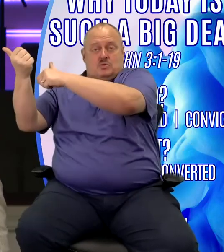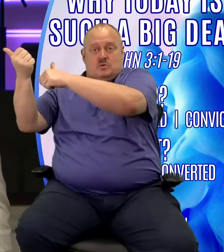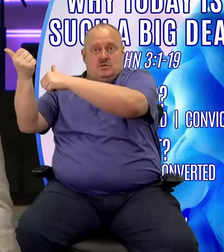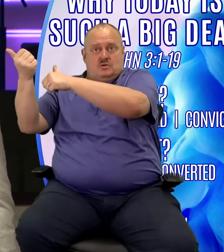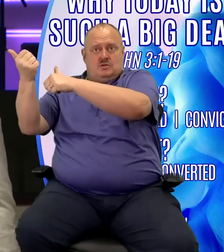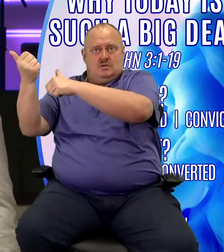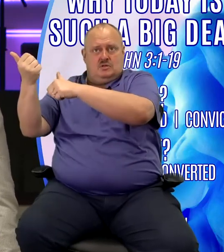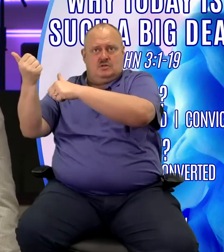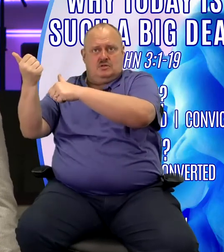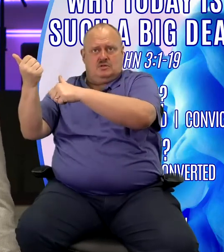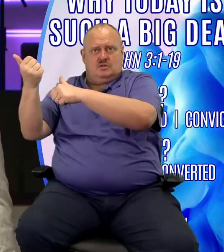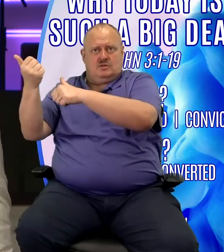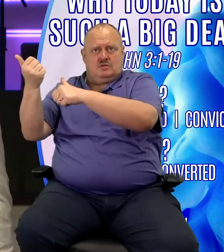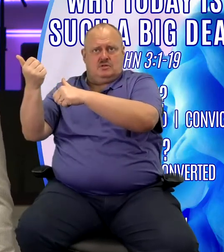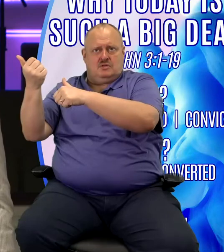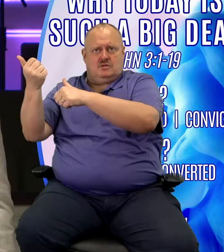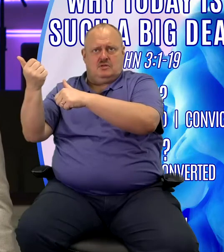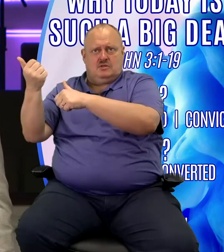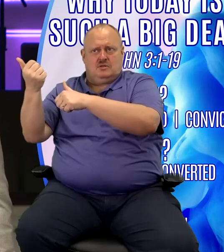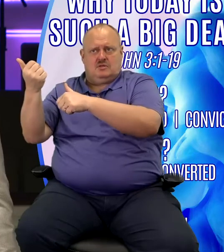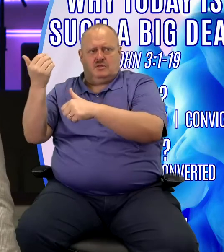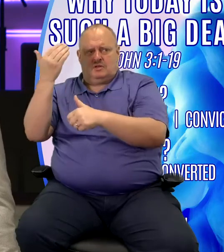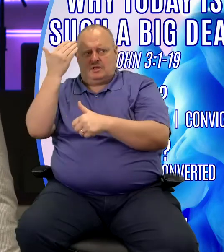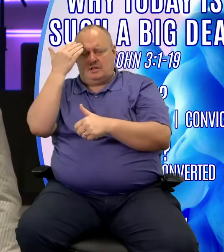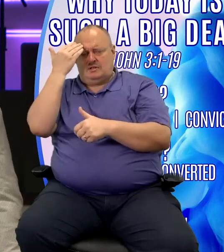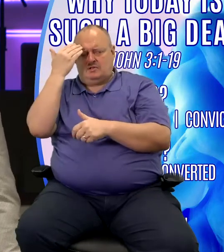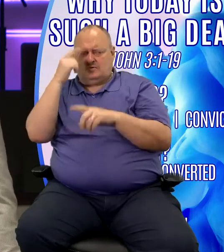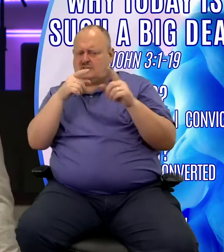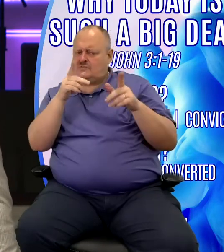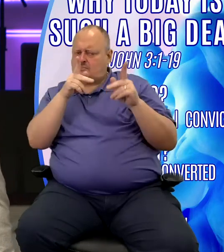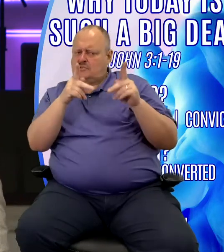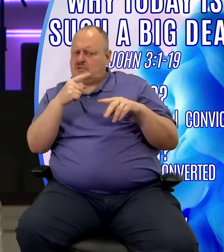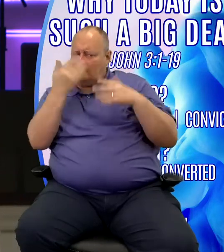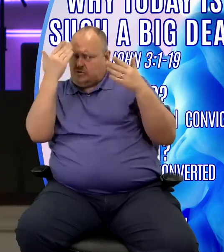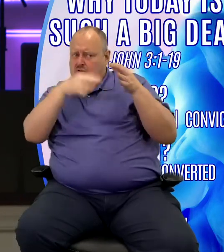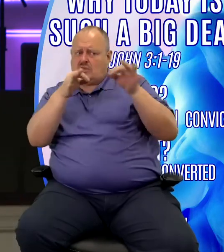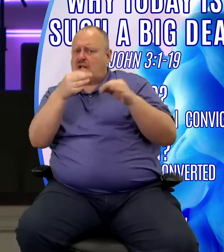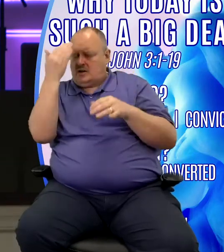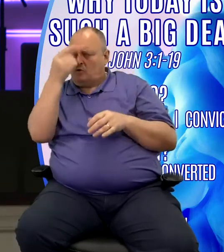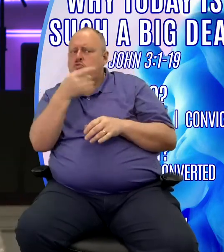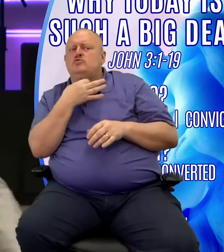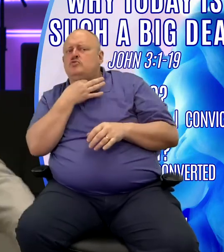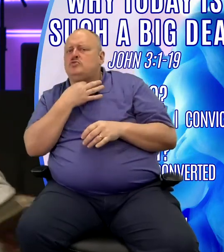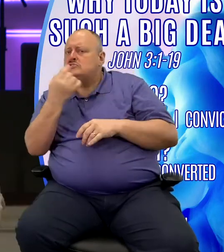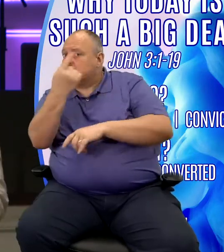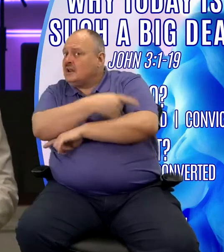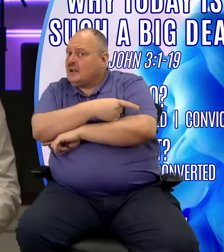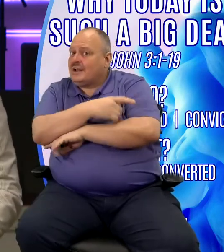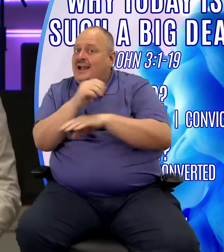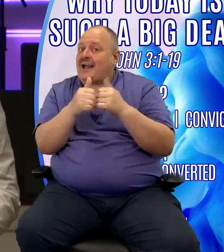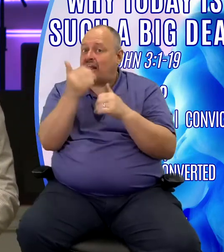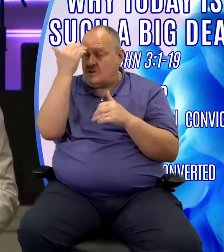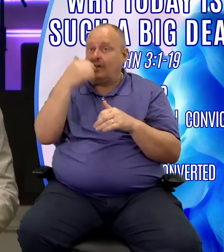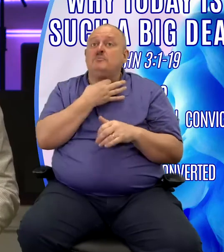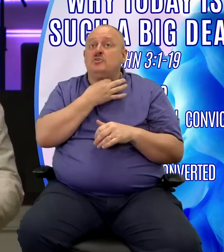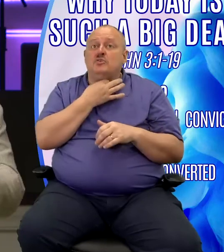from God. I just don't know the details. I know that you're curious today. You say, well, how do you know that I'm